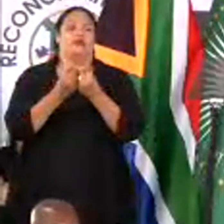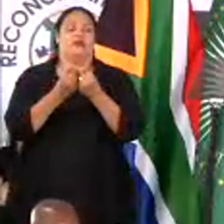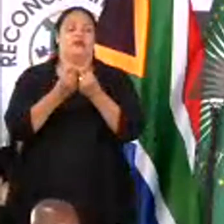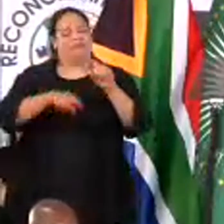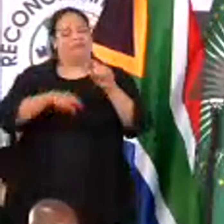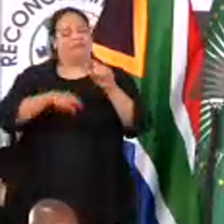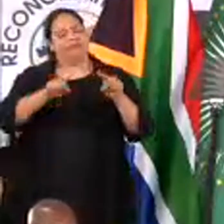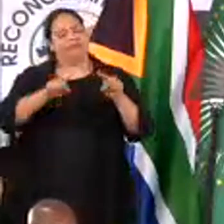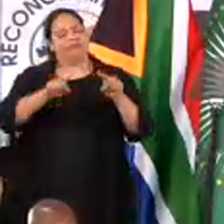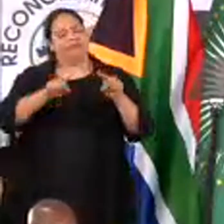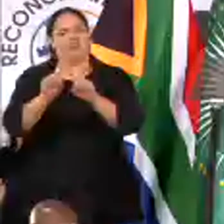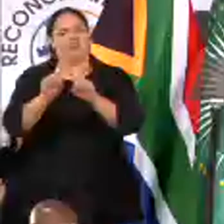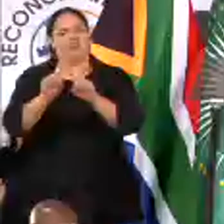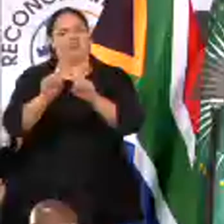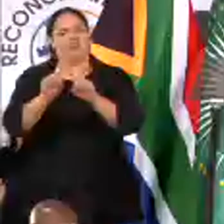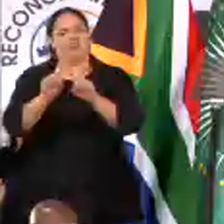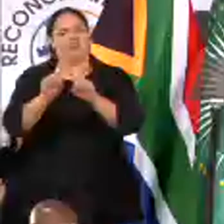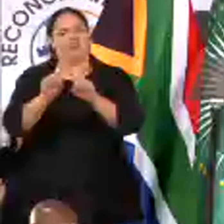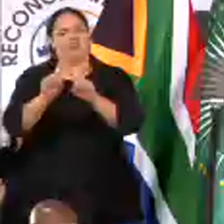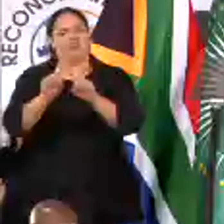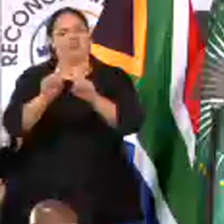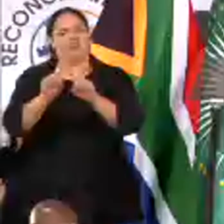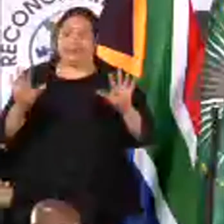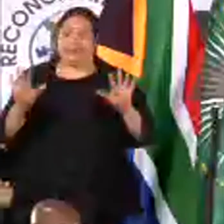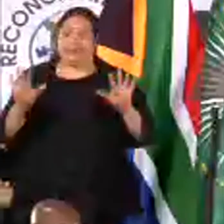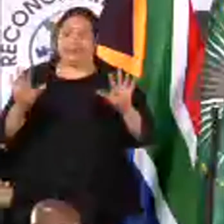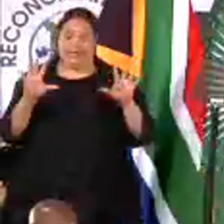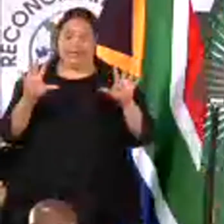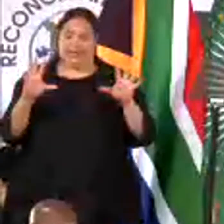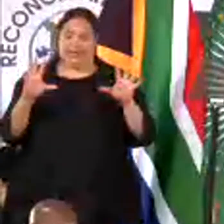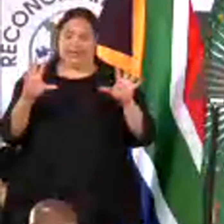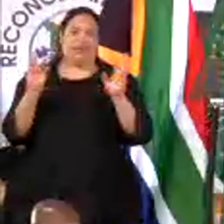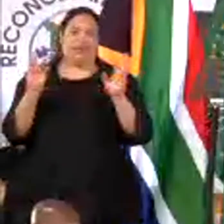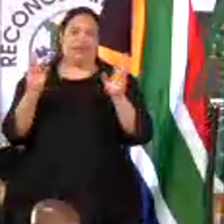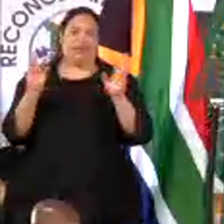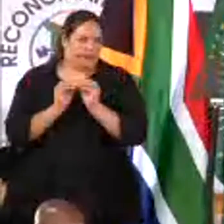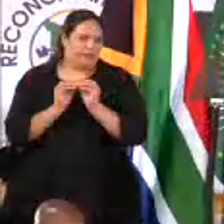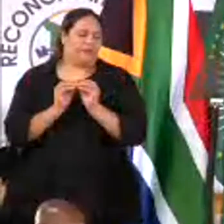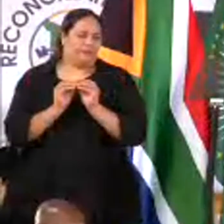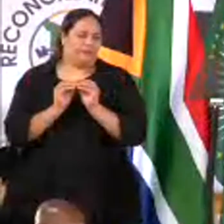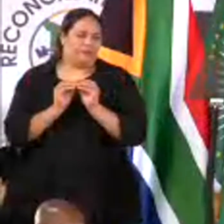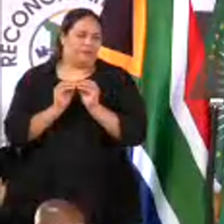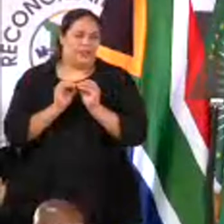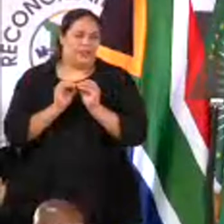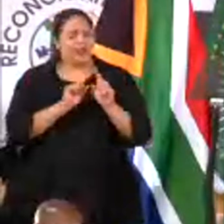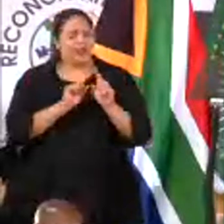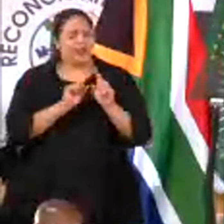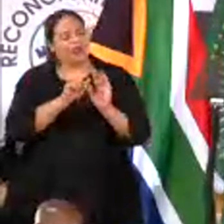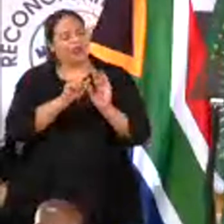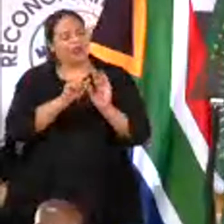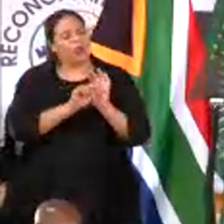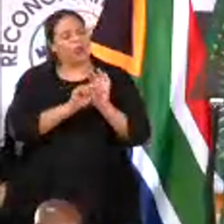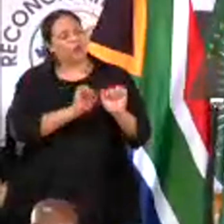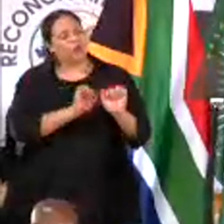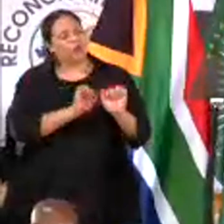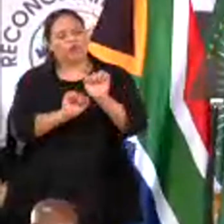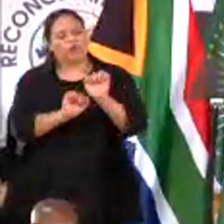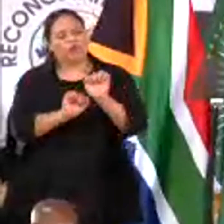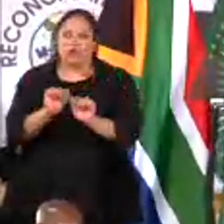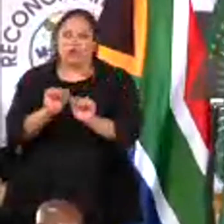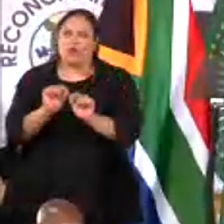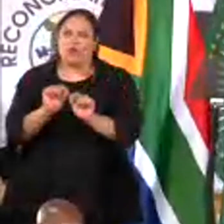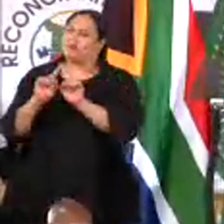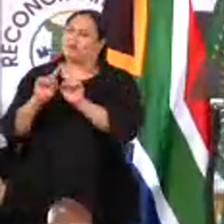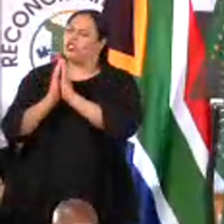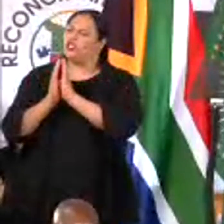diverse parties, 10 parties altogether, with different policies,